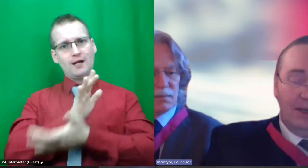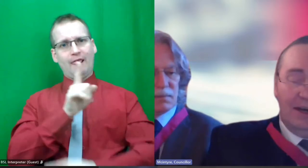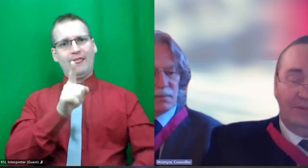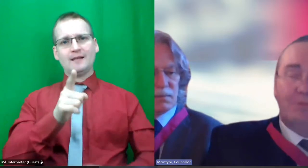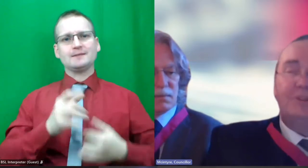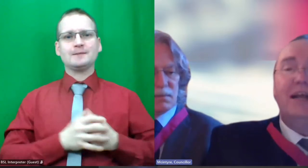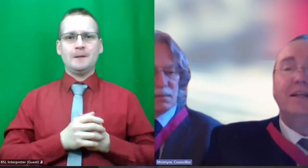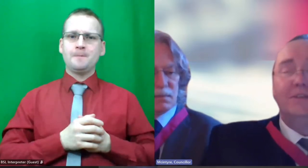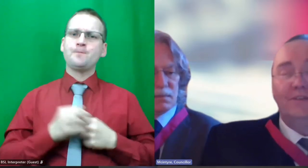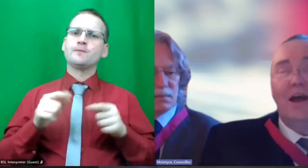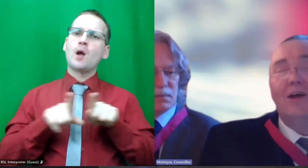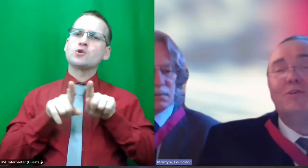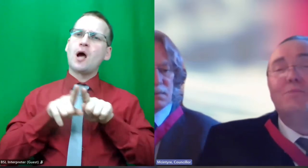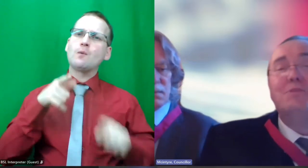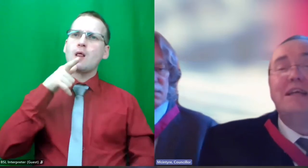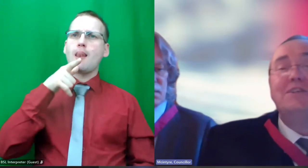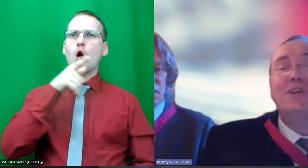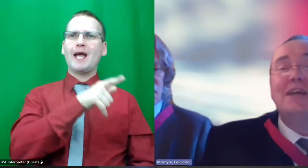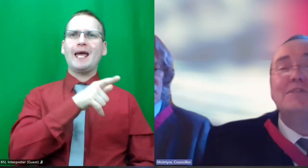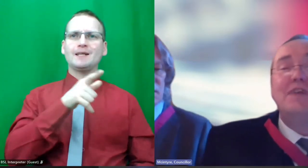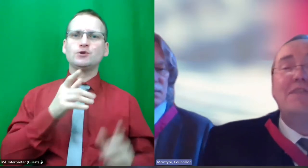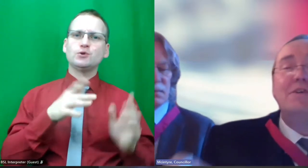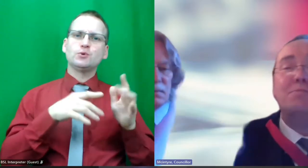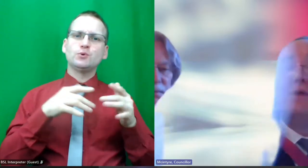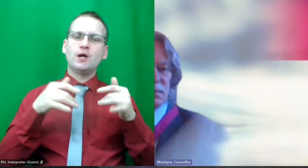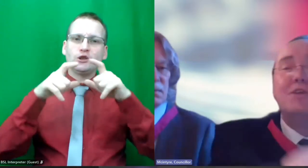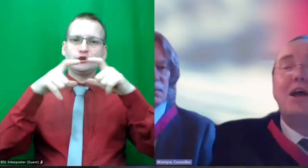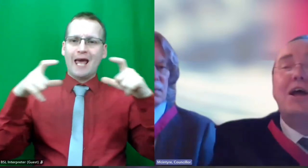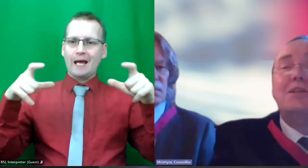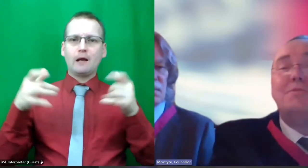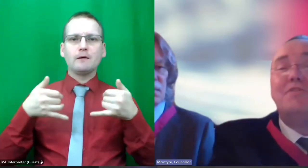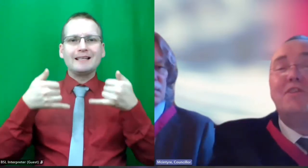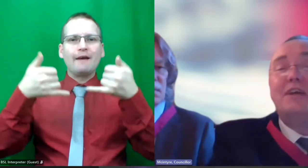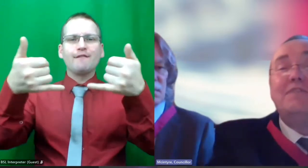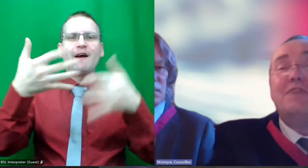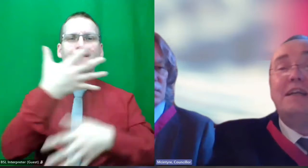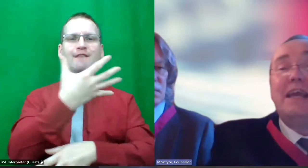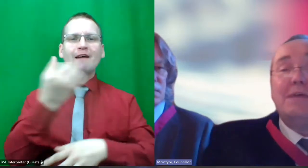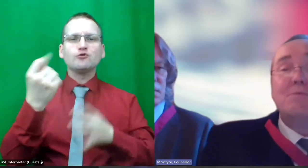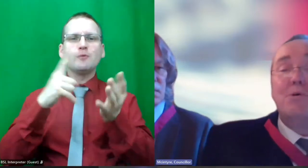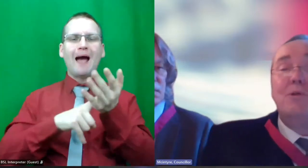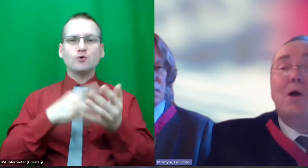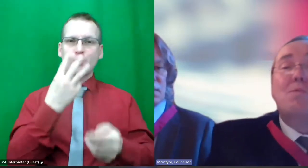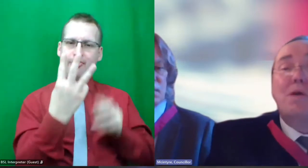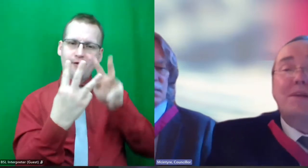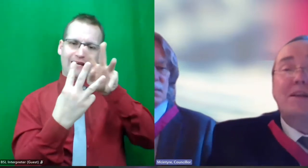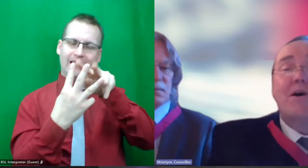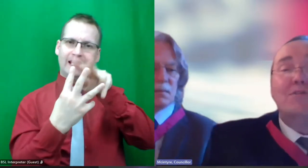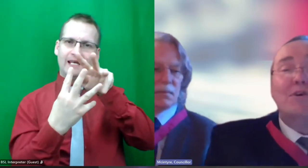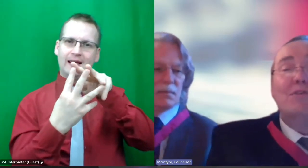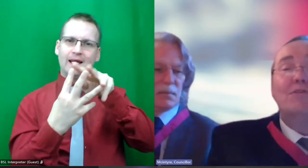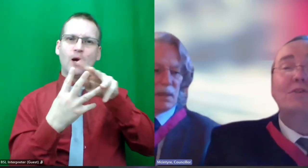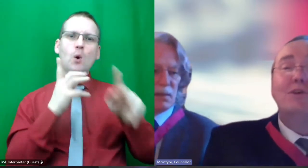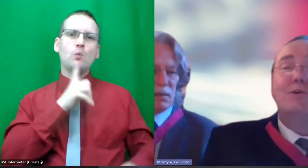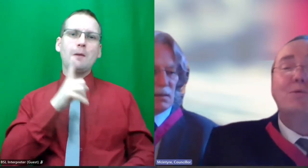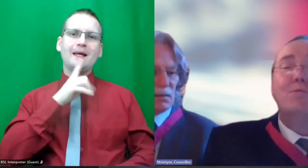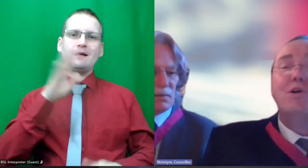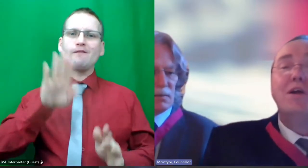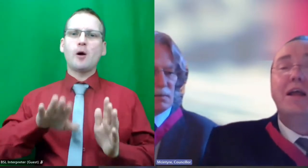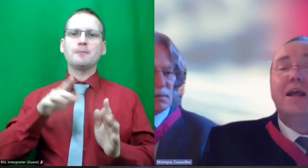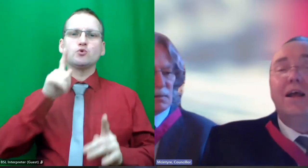was lucky enough to present cheques of £500 to 3 very able women of Salford